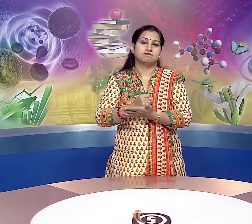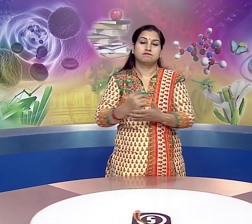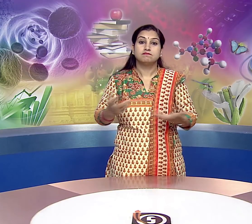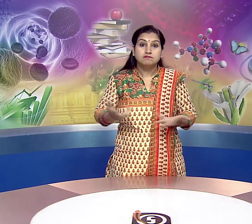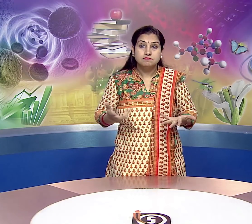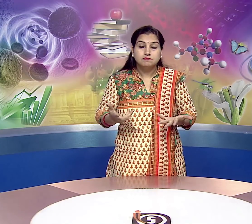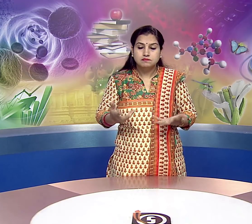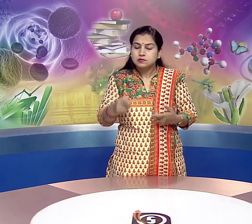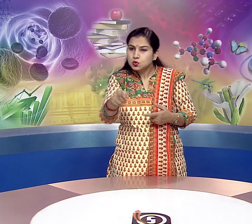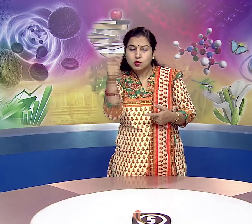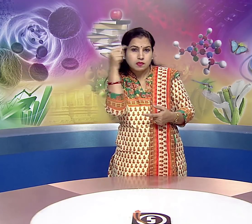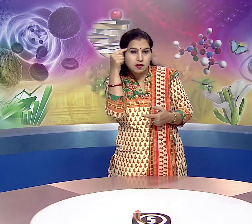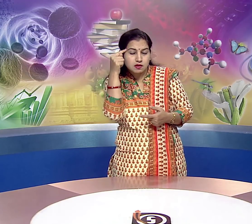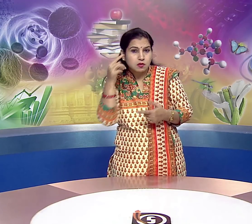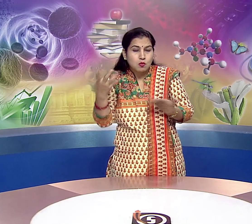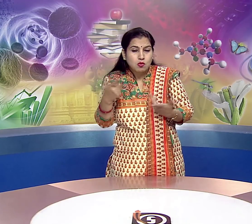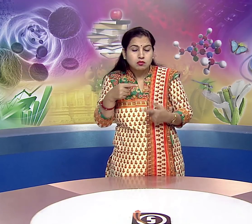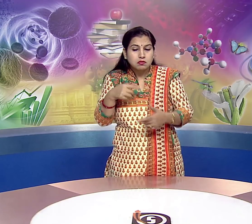What do you think they were planning?